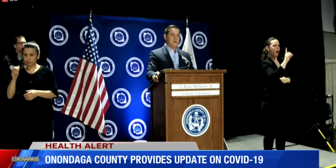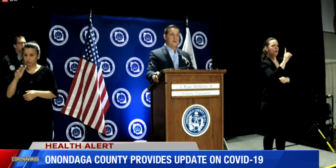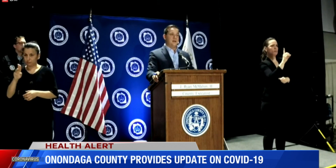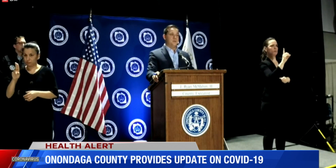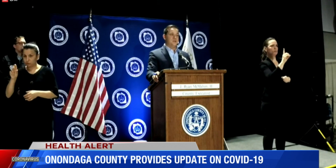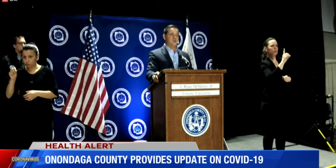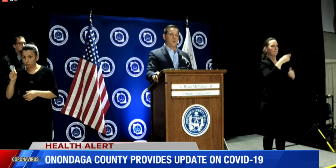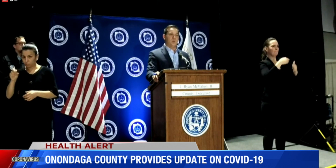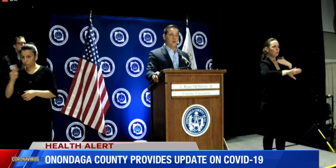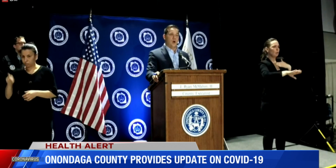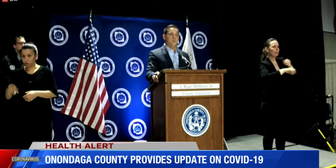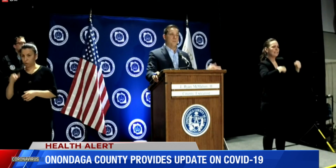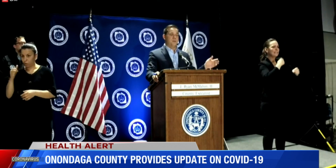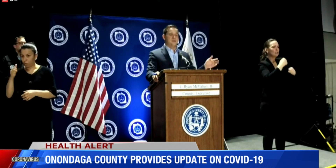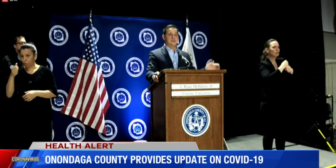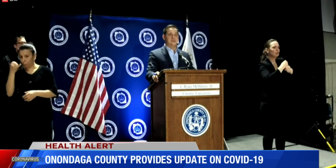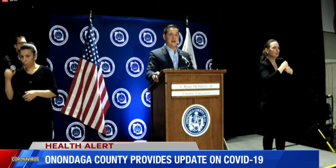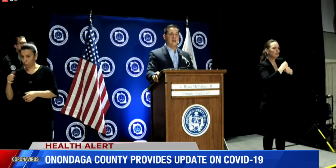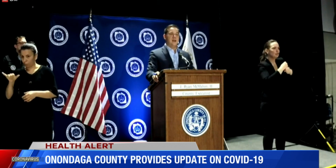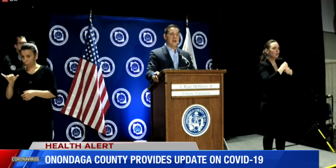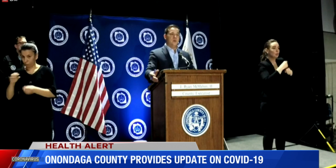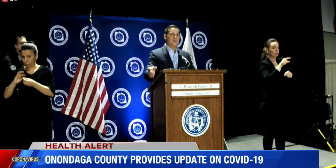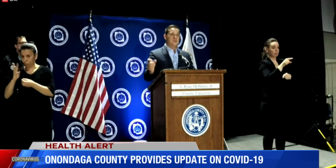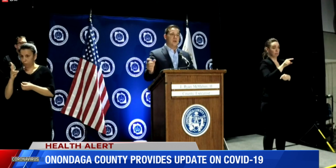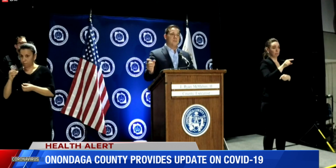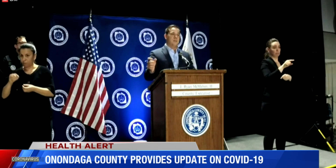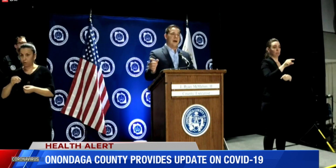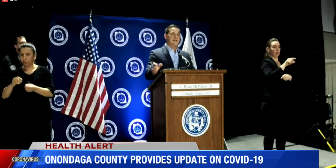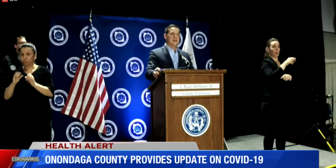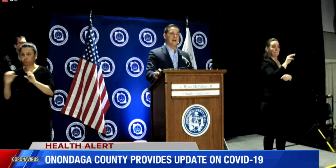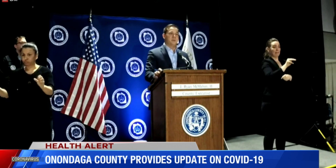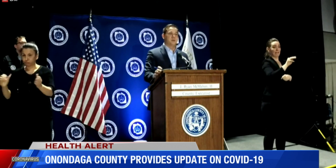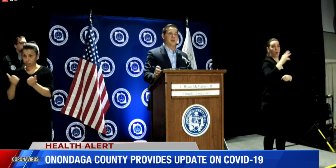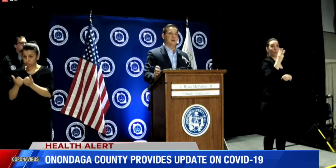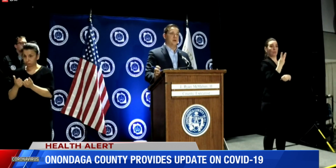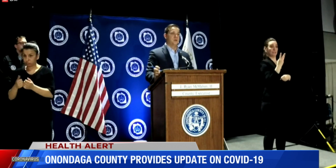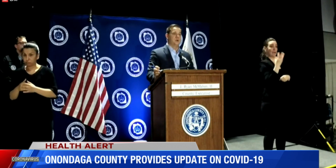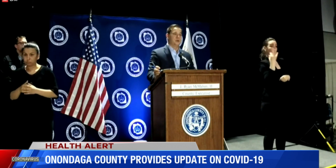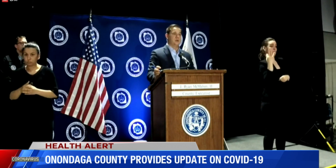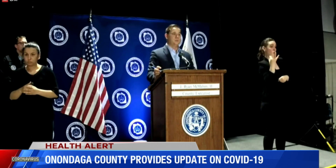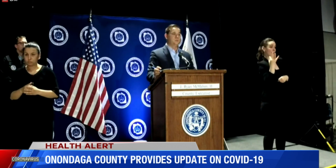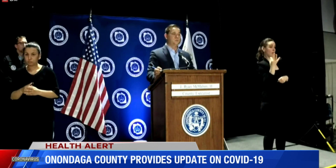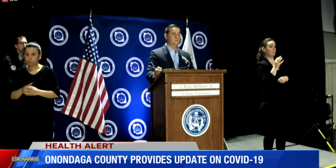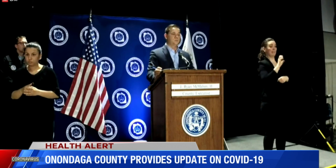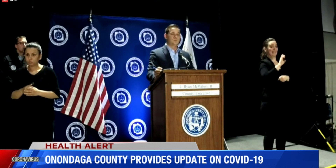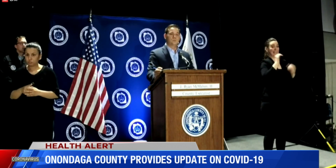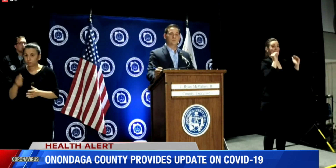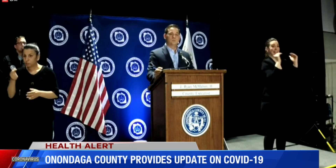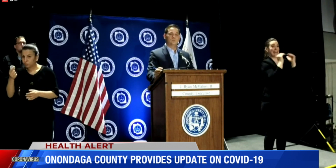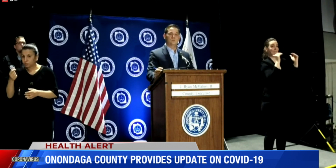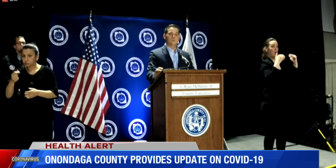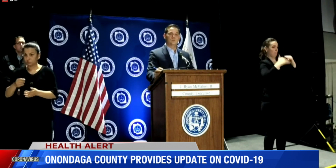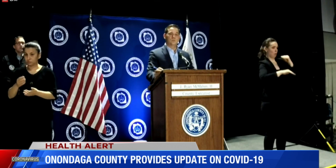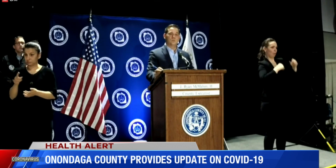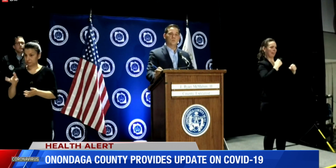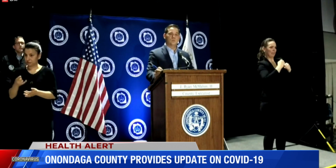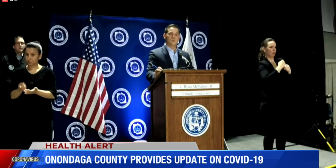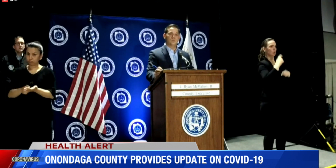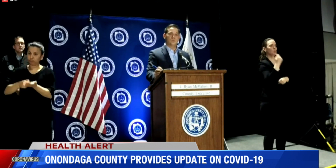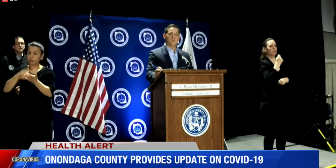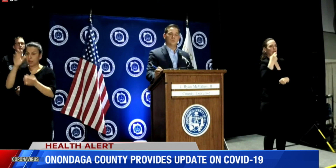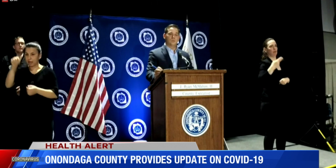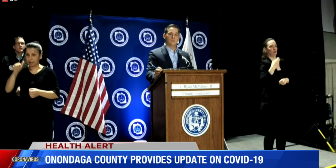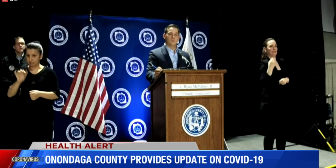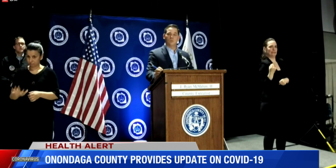things will be in a position where we can open up business again and we can start minimizing economic pain in our community. It's only 3:30, but